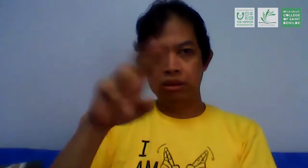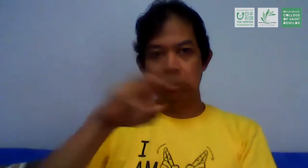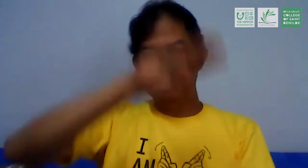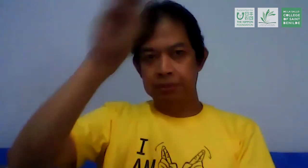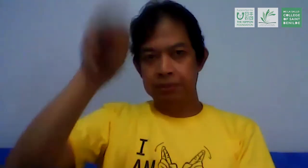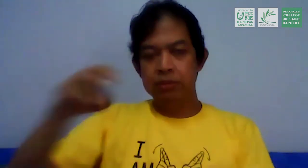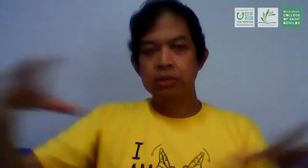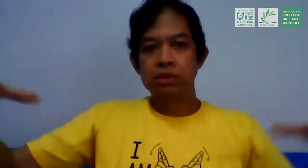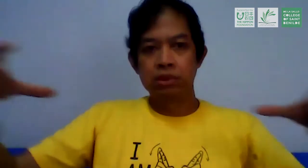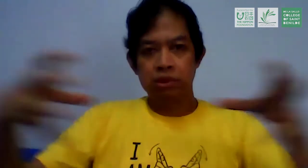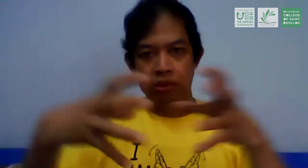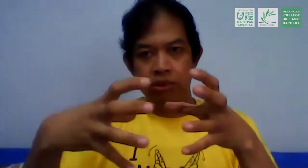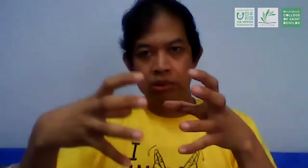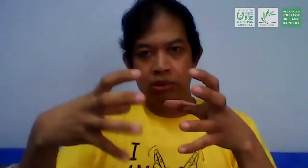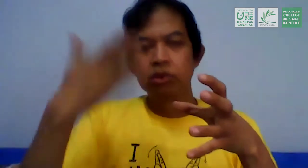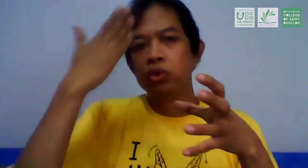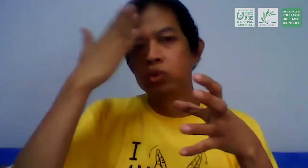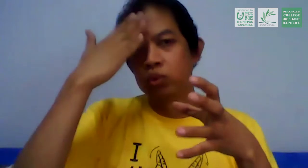I think the local